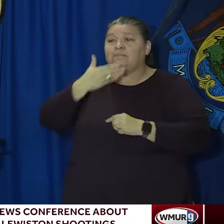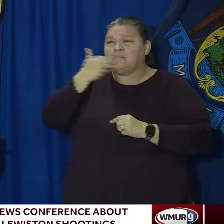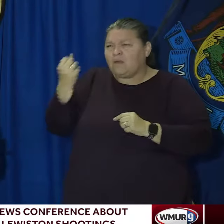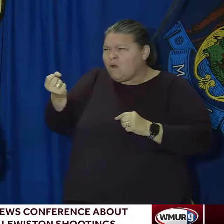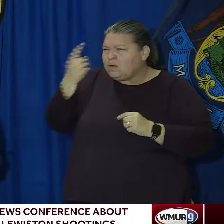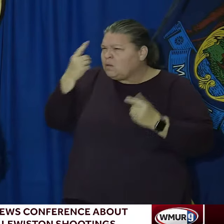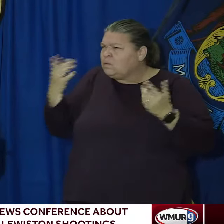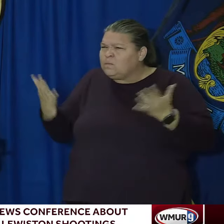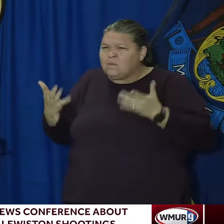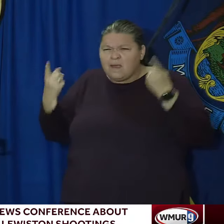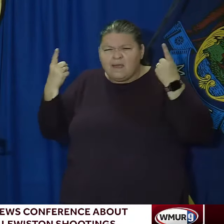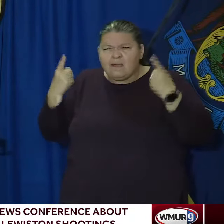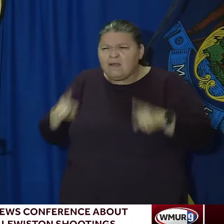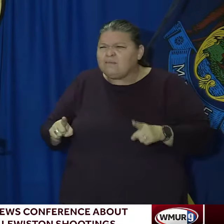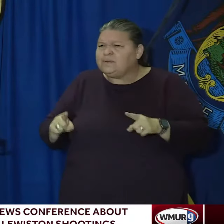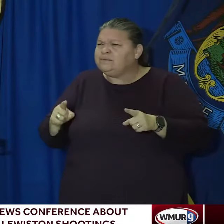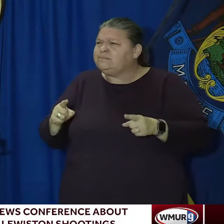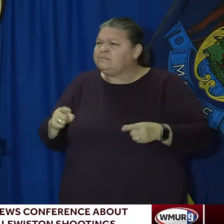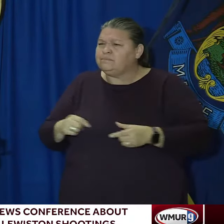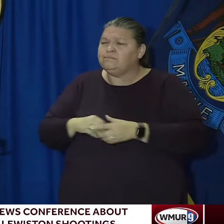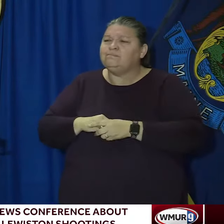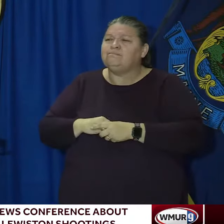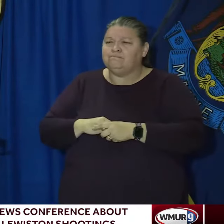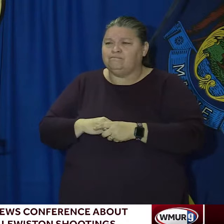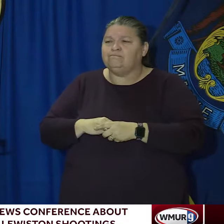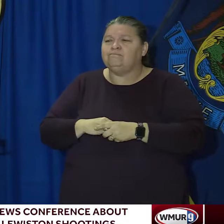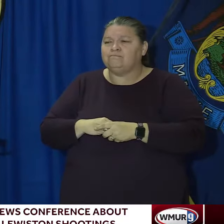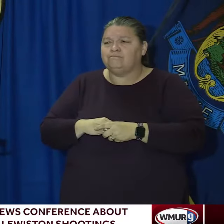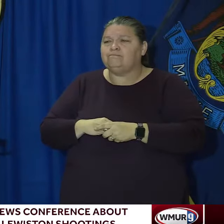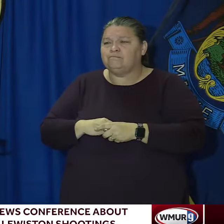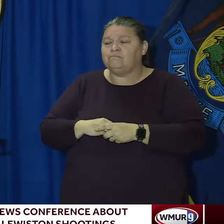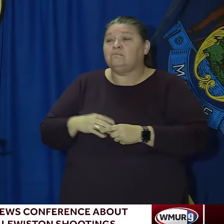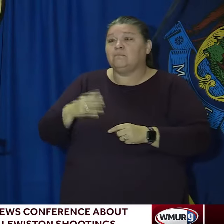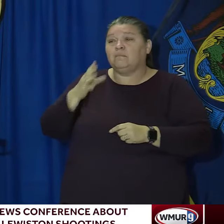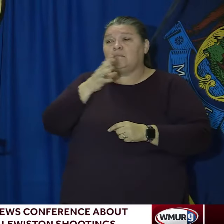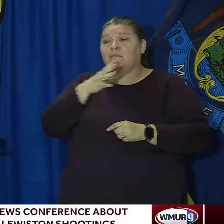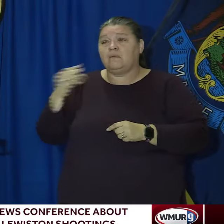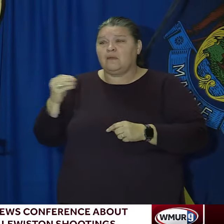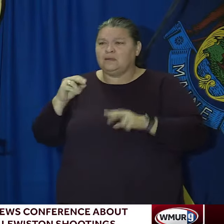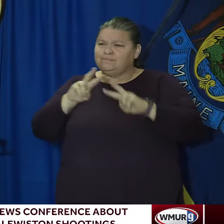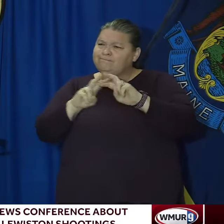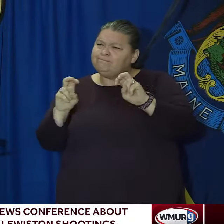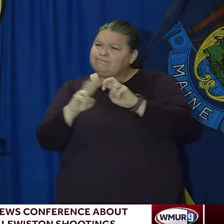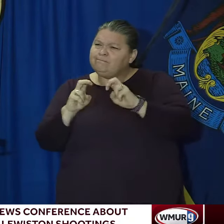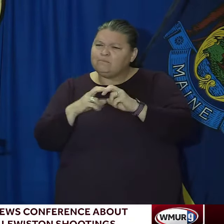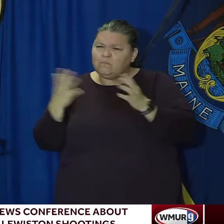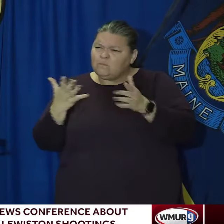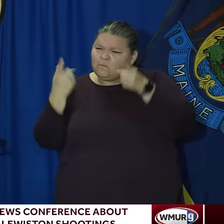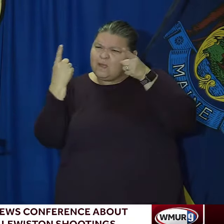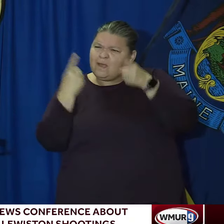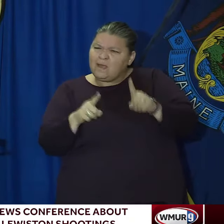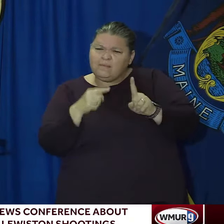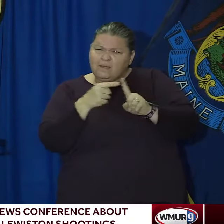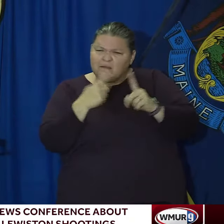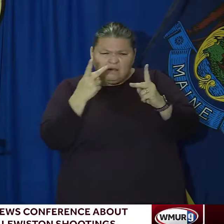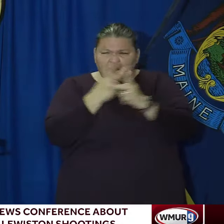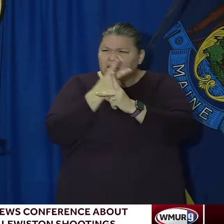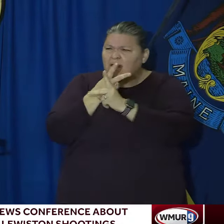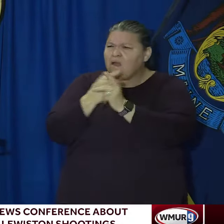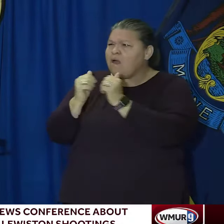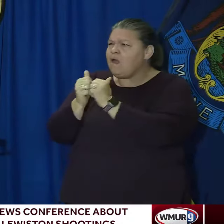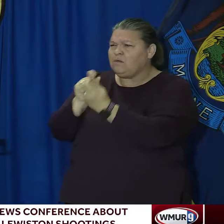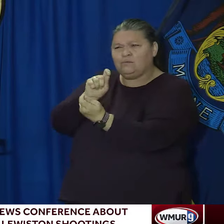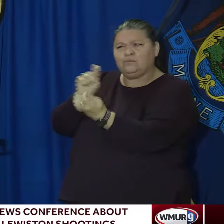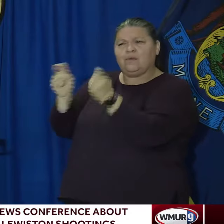and ask ourselves what changes are needed to fully protect the safety of Maine people.